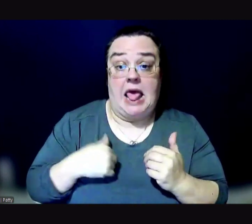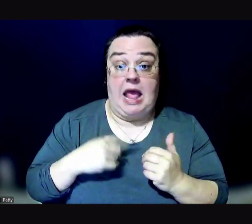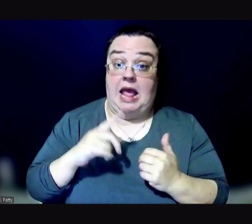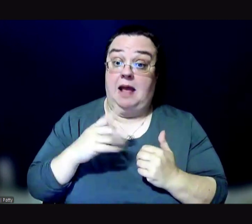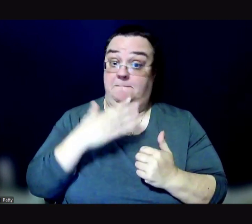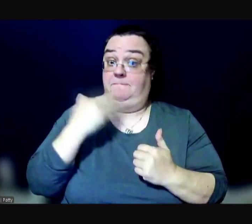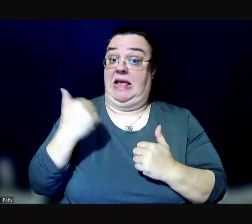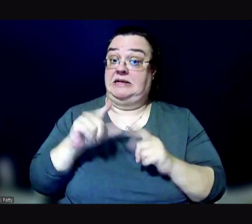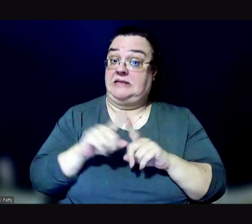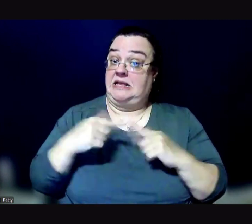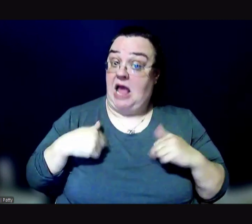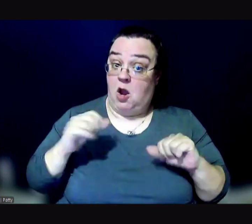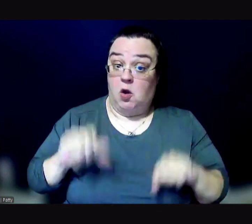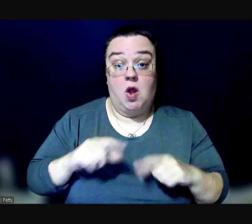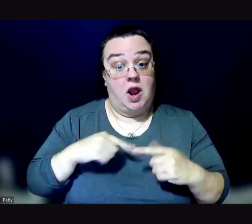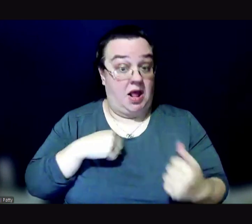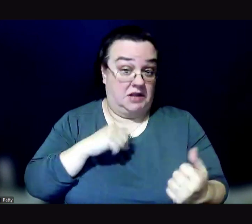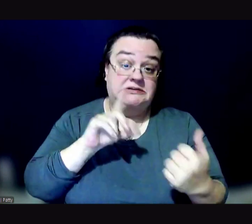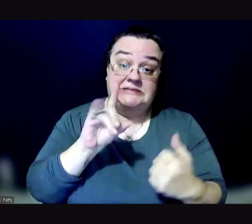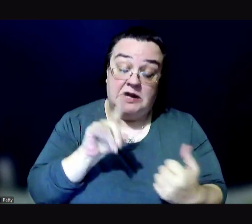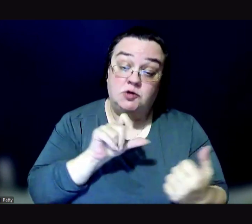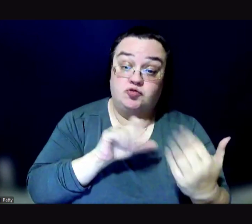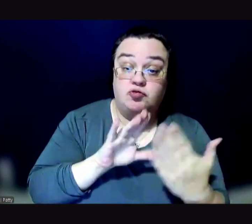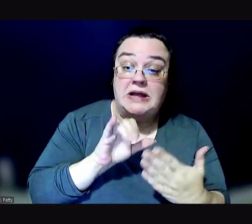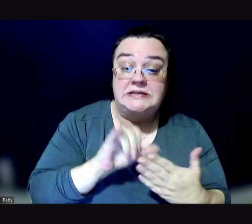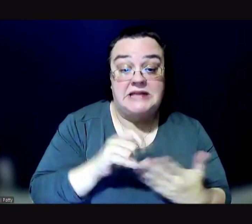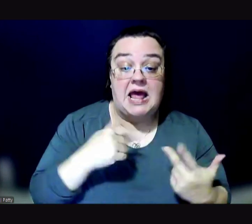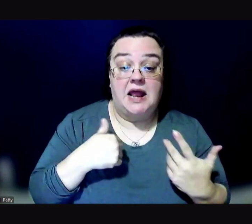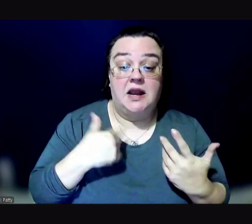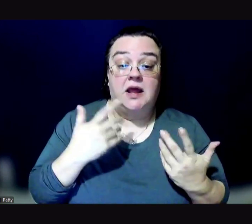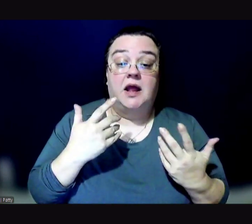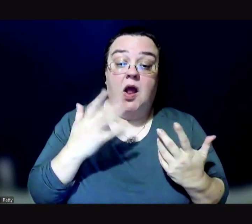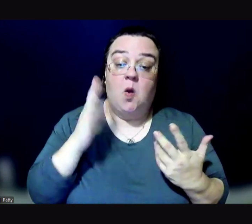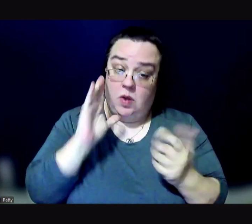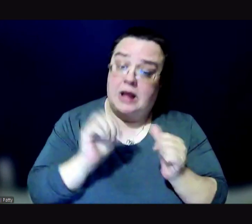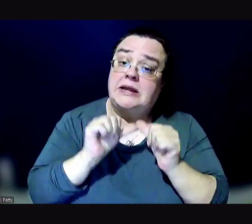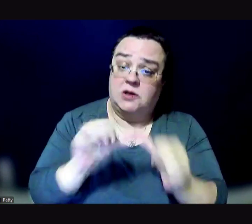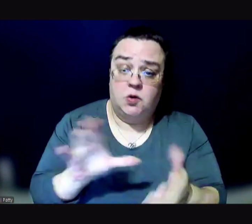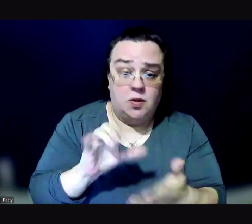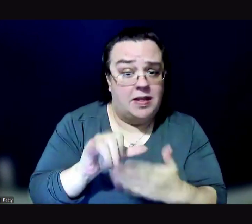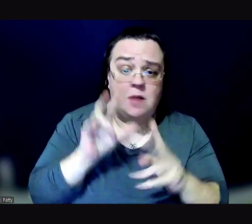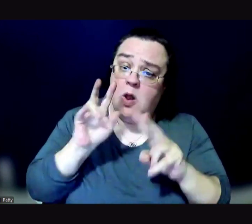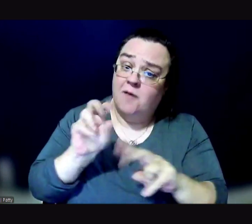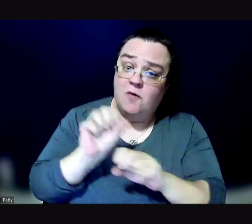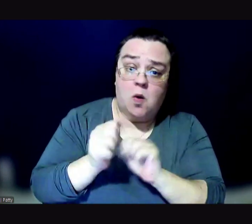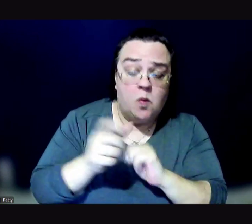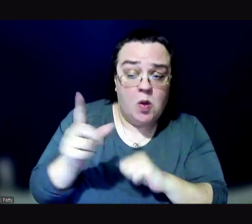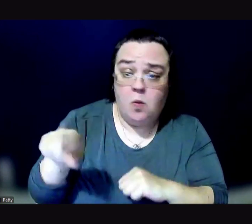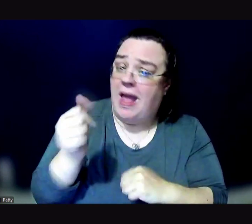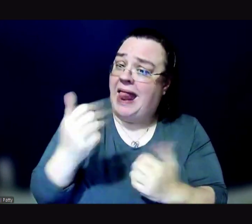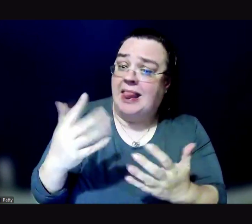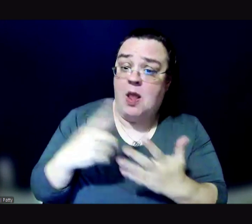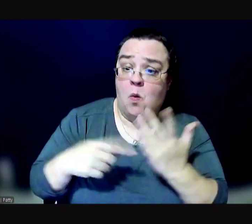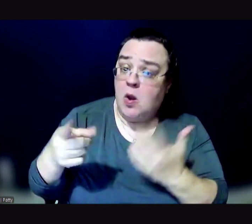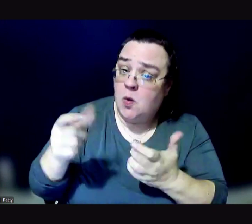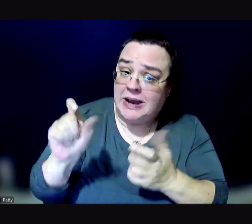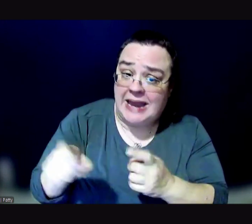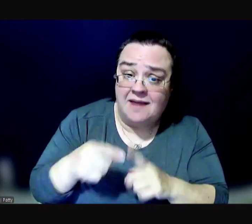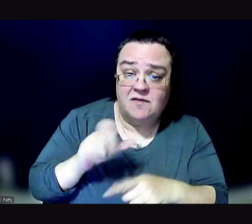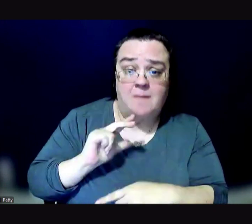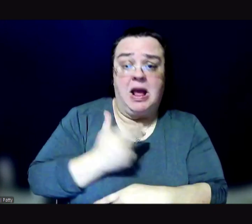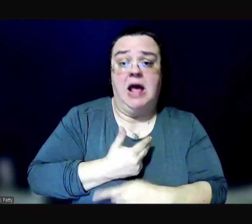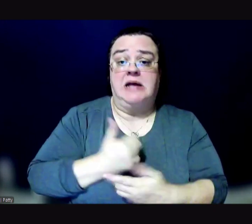to do that, and I will continue to do that. But look forward to working with you all. Anything that you all need from us to make this more efficient,